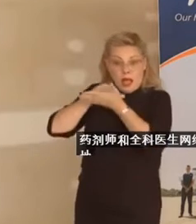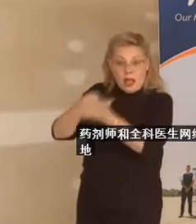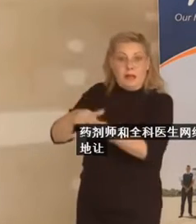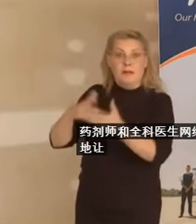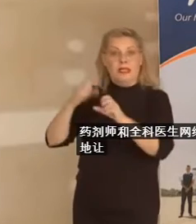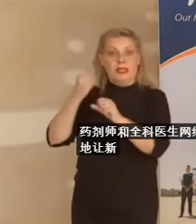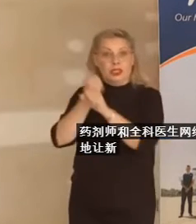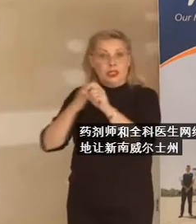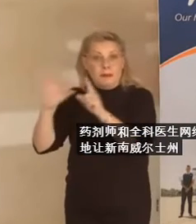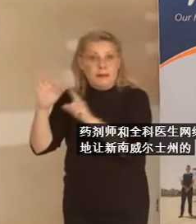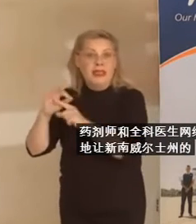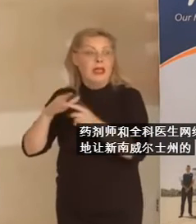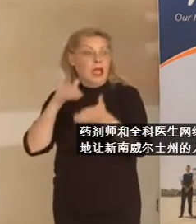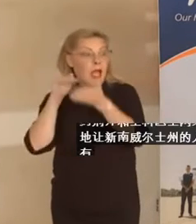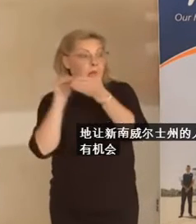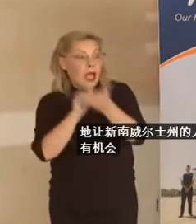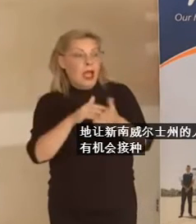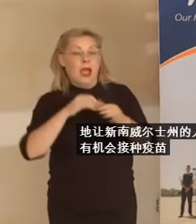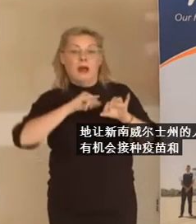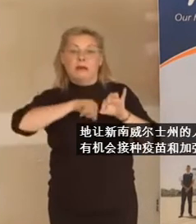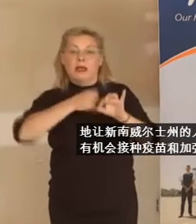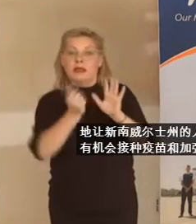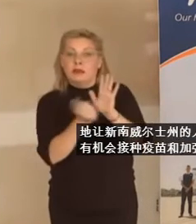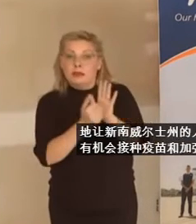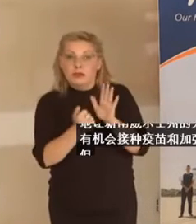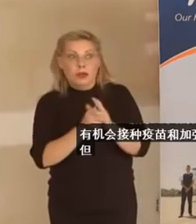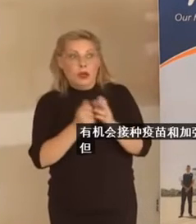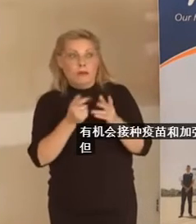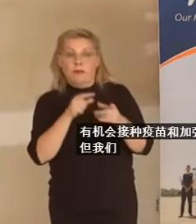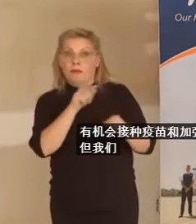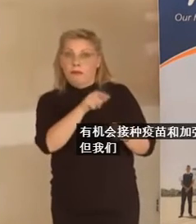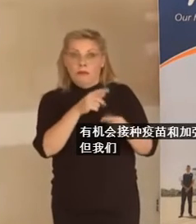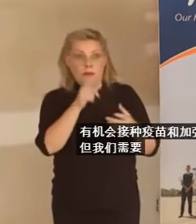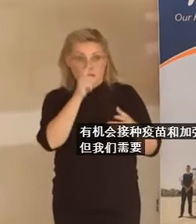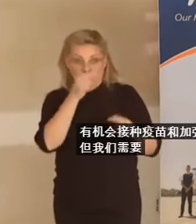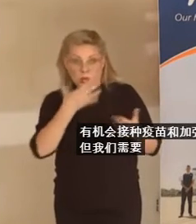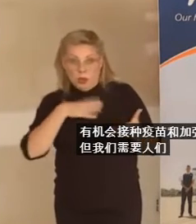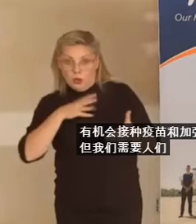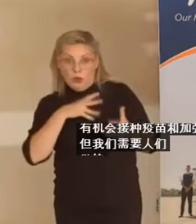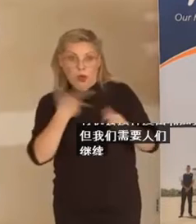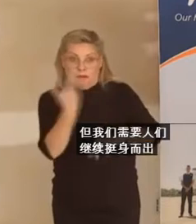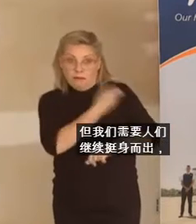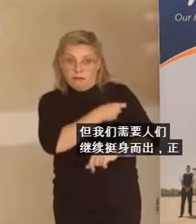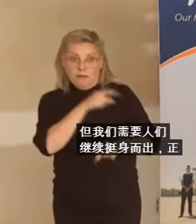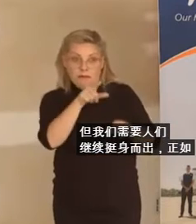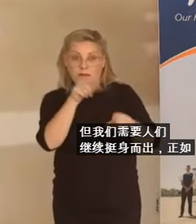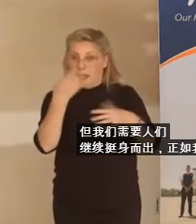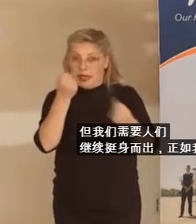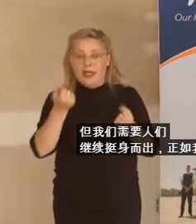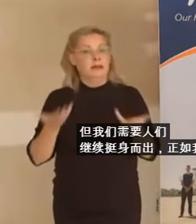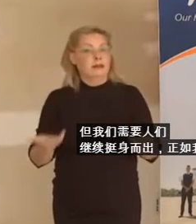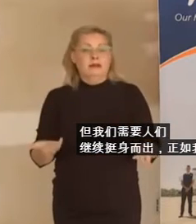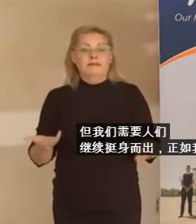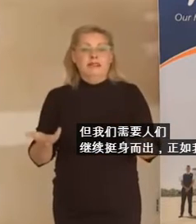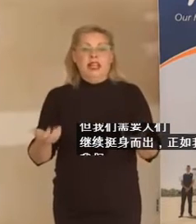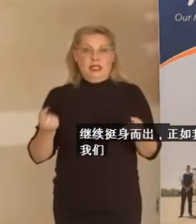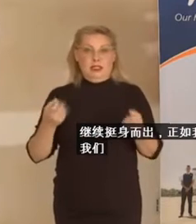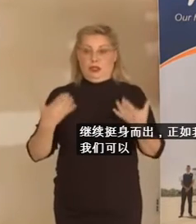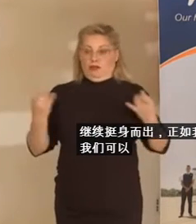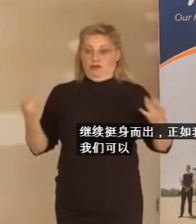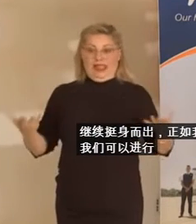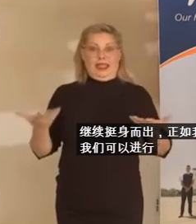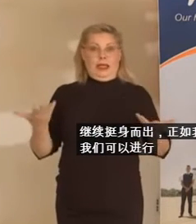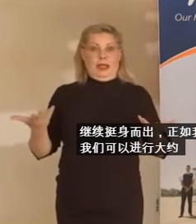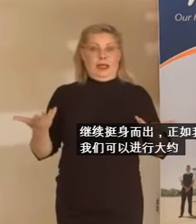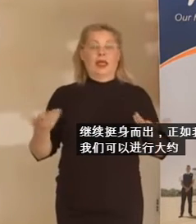having people right across New South Wales have the opportunity to be vaccinated and boosted, but we need people to continue to come forward. As I said, last week we had